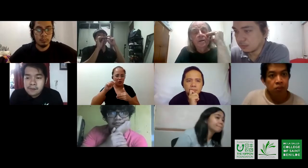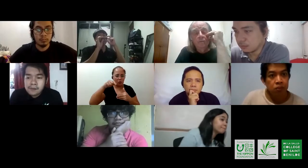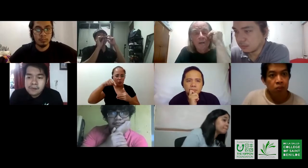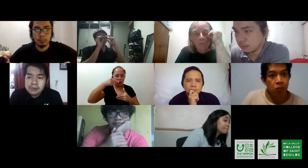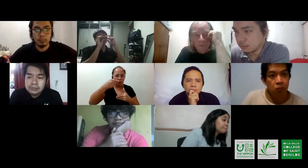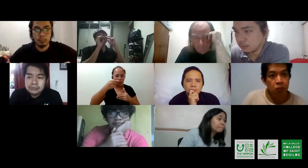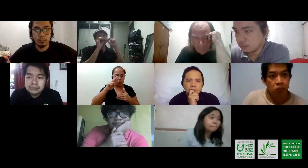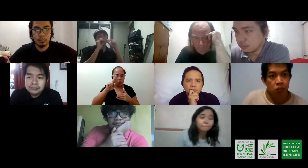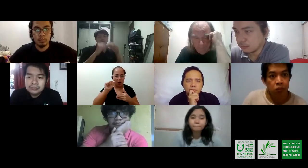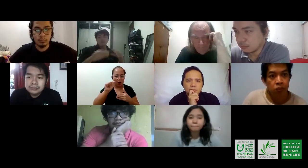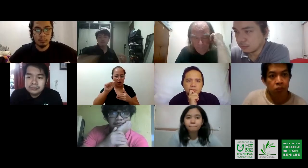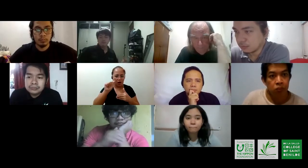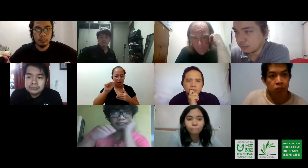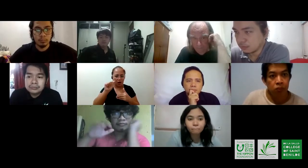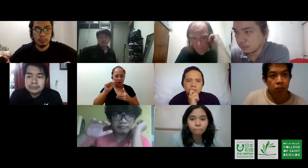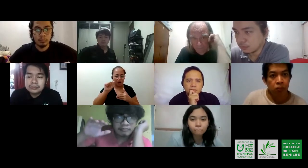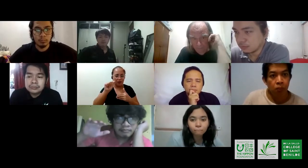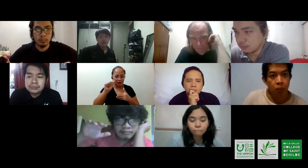near Nicaragua.